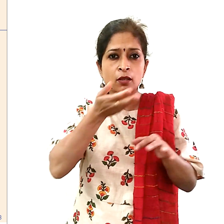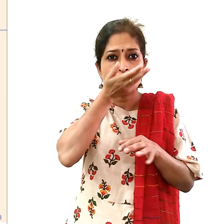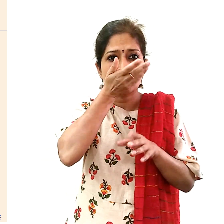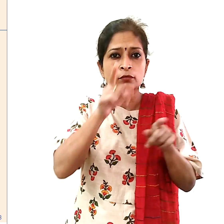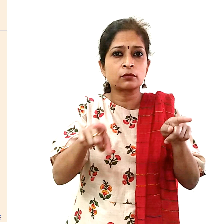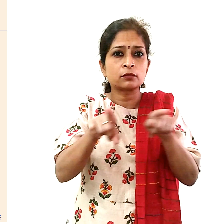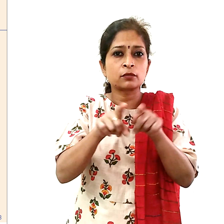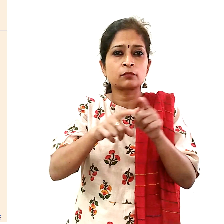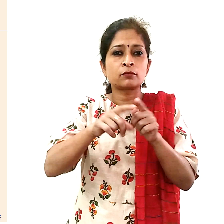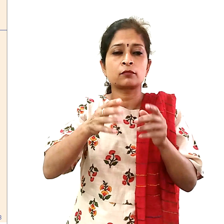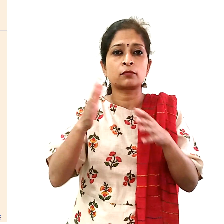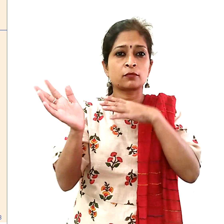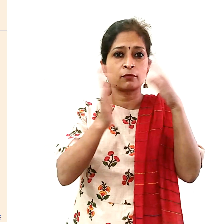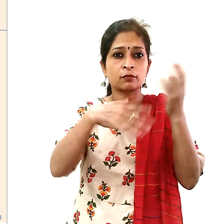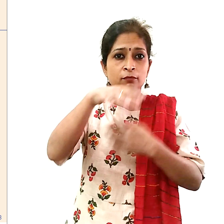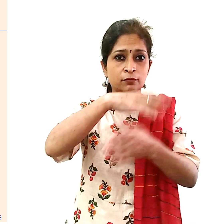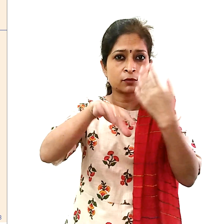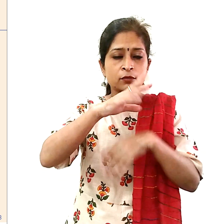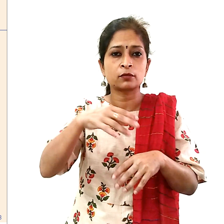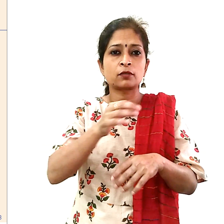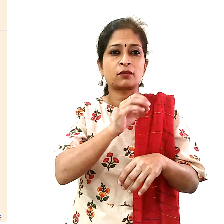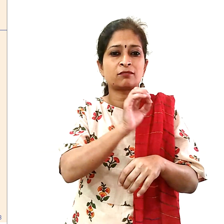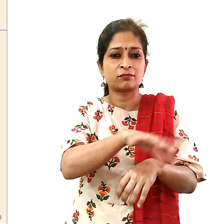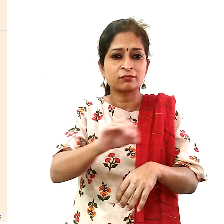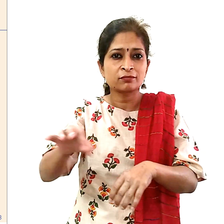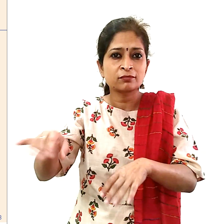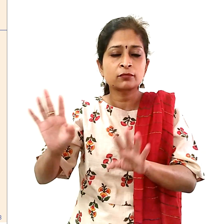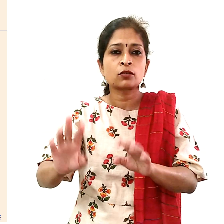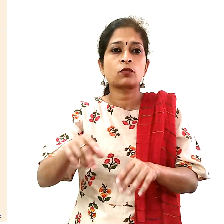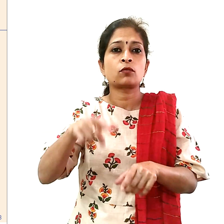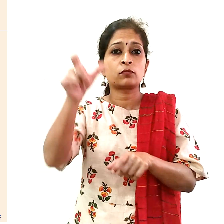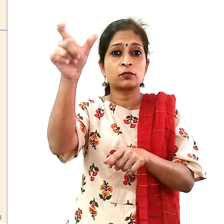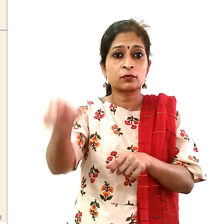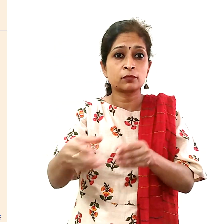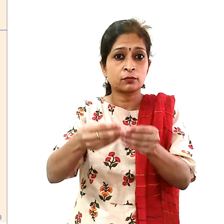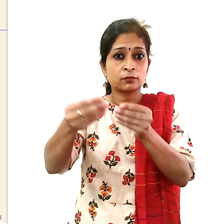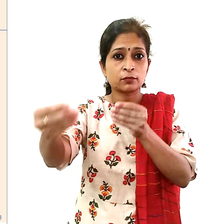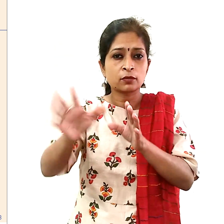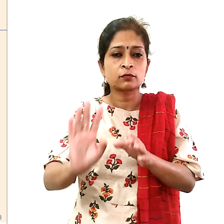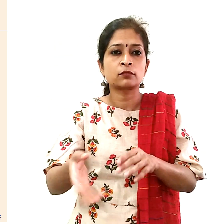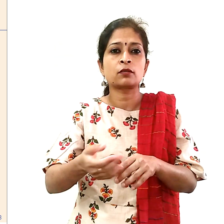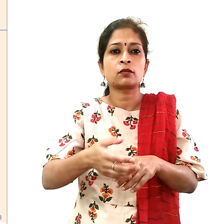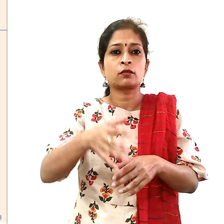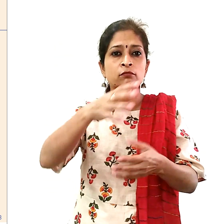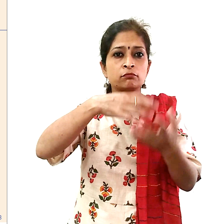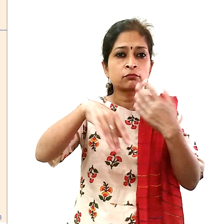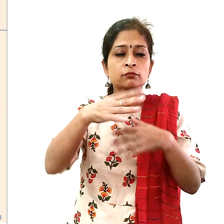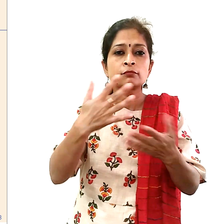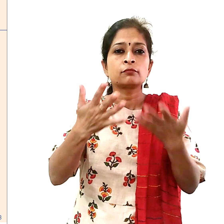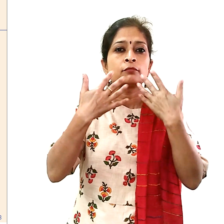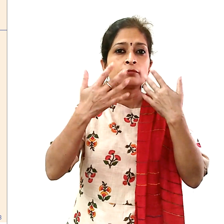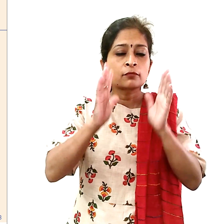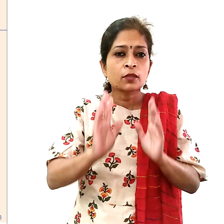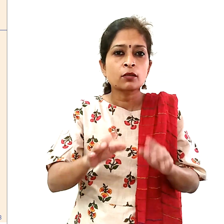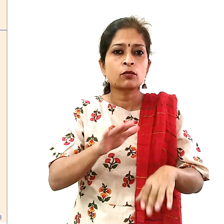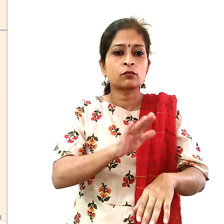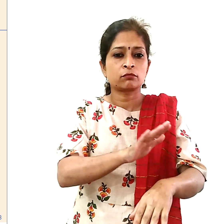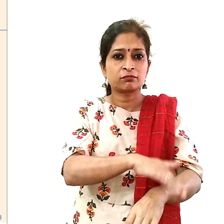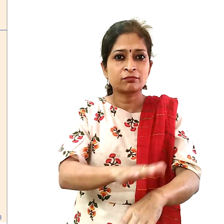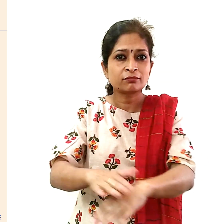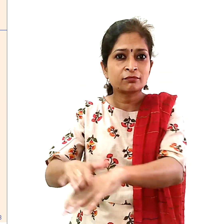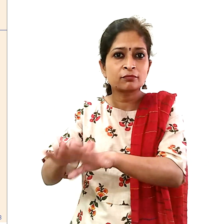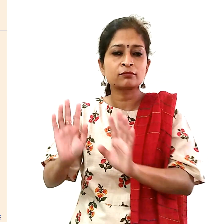surfaces. If another person is nearby and inhales the droplets or touches these surfaces and then touches his